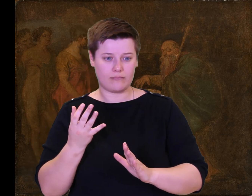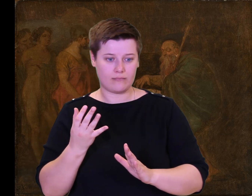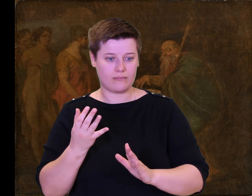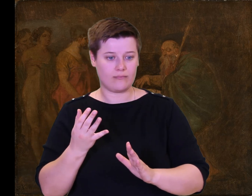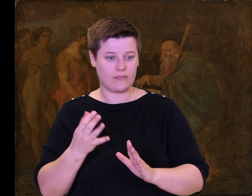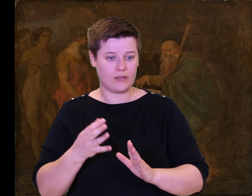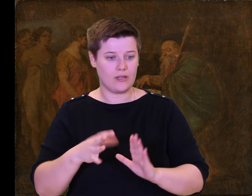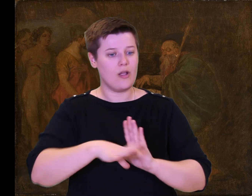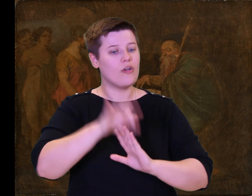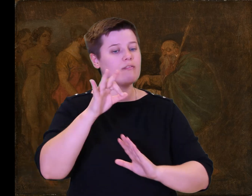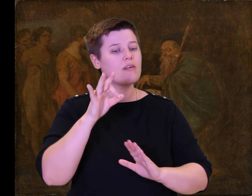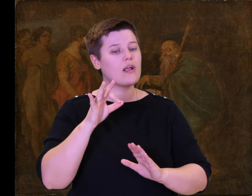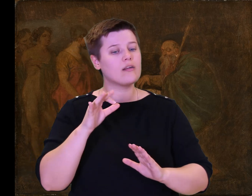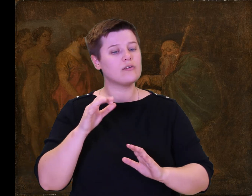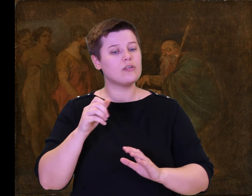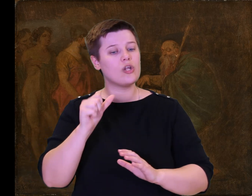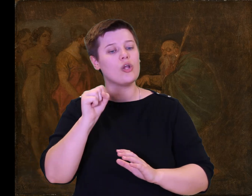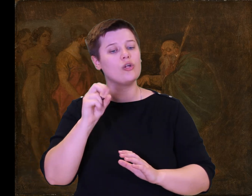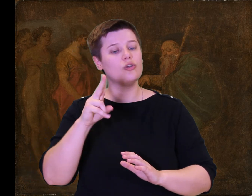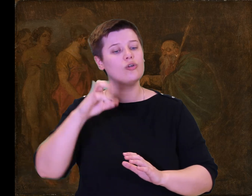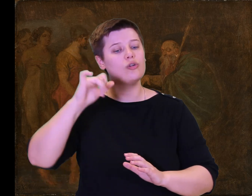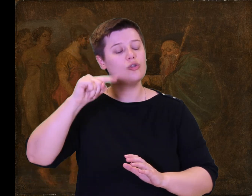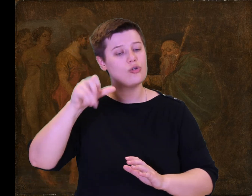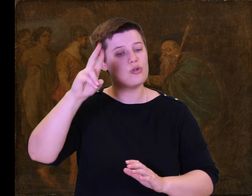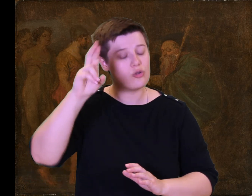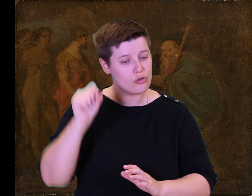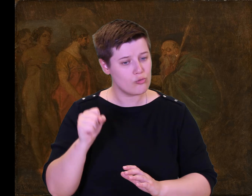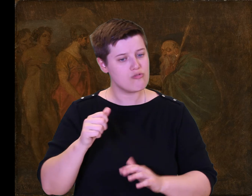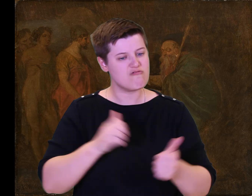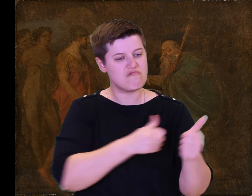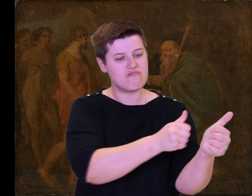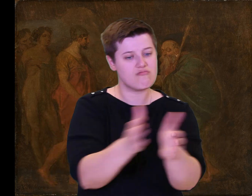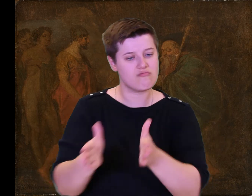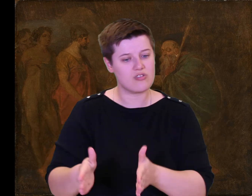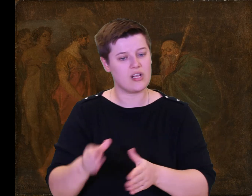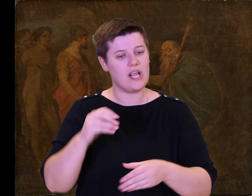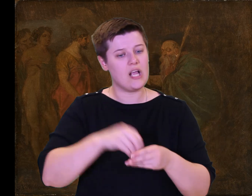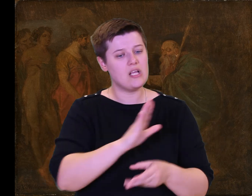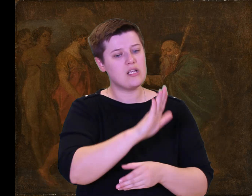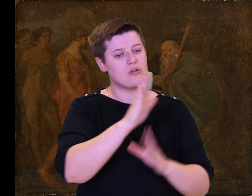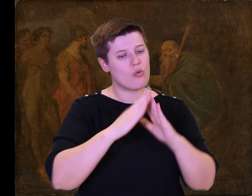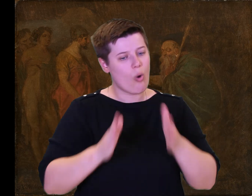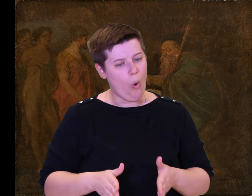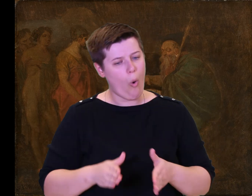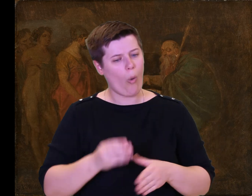Turn from the purple depths and sail your ship towards the island of Thrinacia.